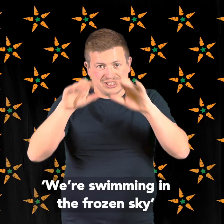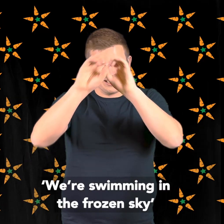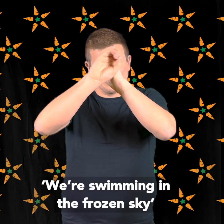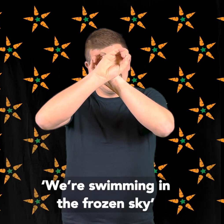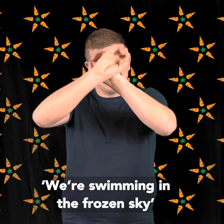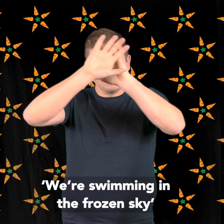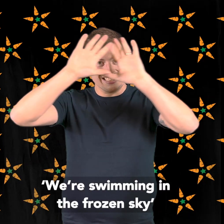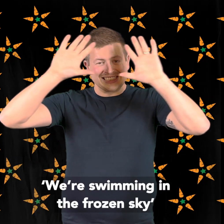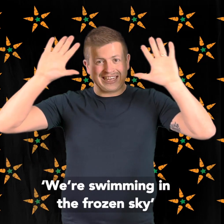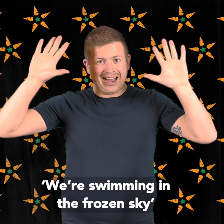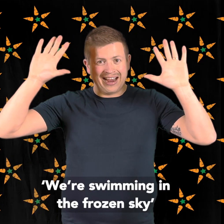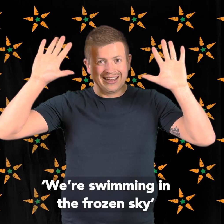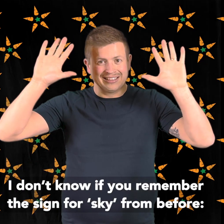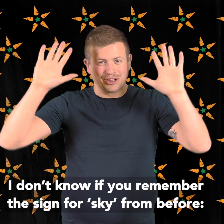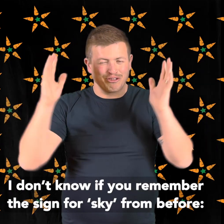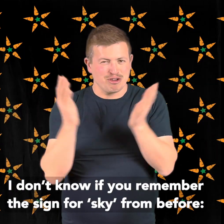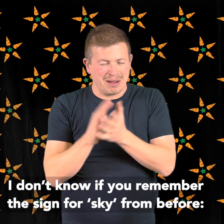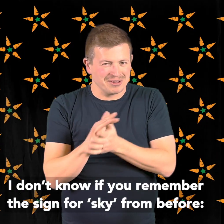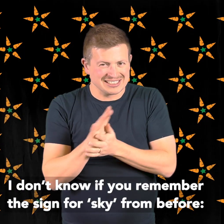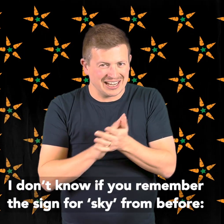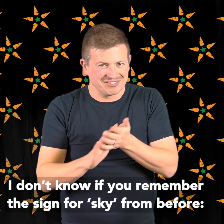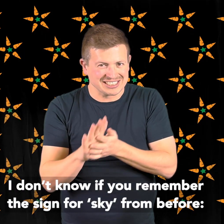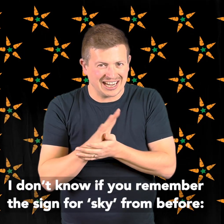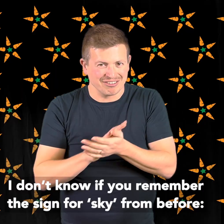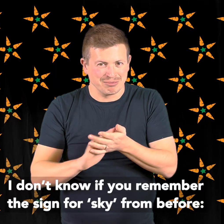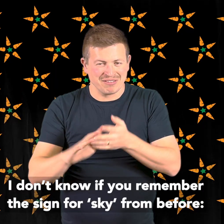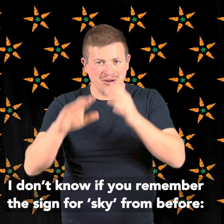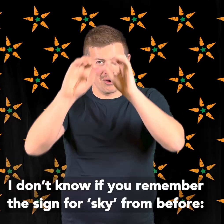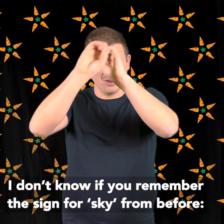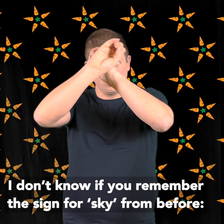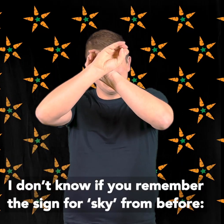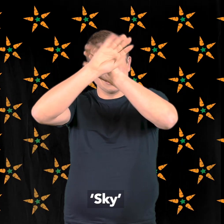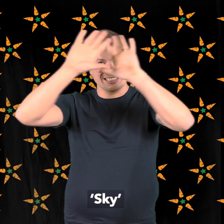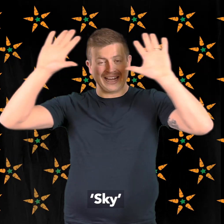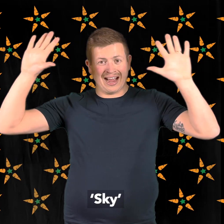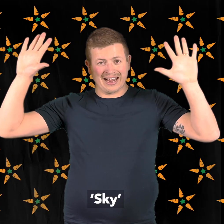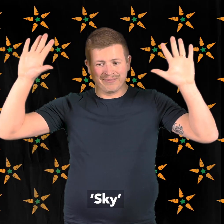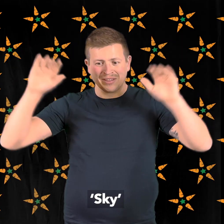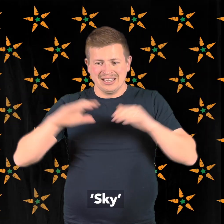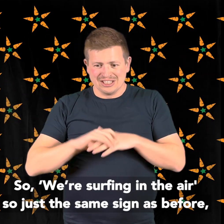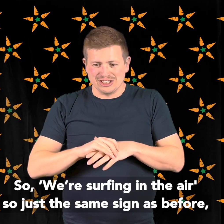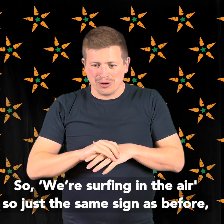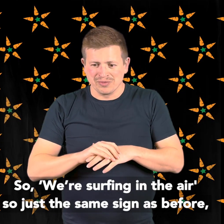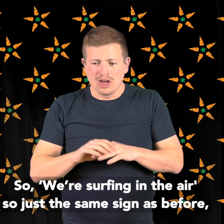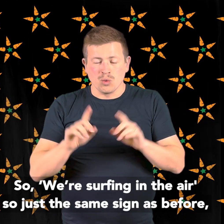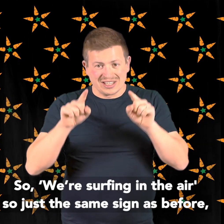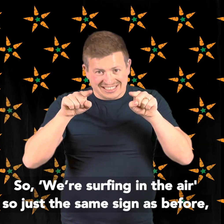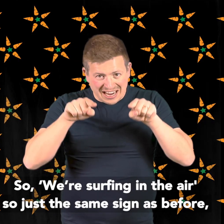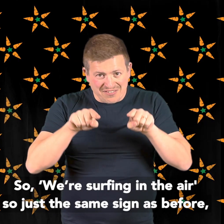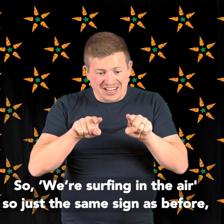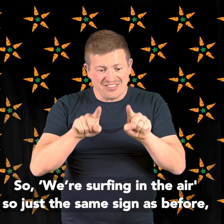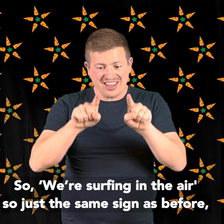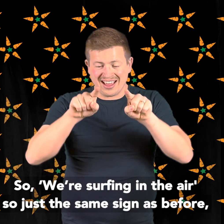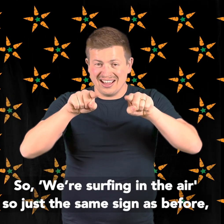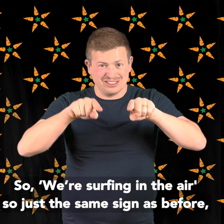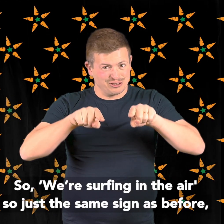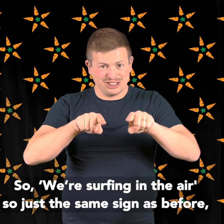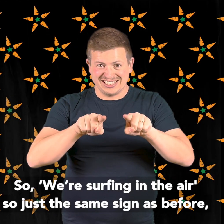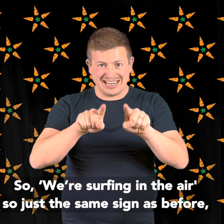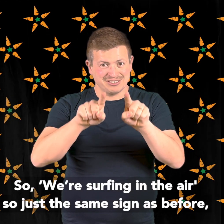frozen sky. Don't know if you remember the sign for sky from before. Sky. So we're surfing in the air, so just the same sign